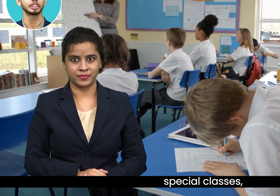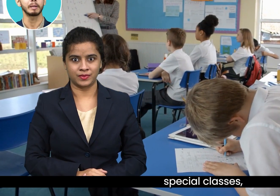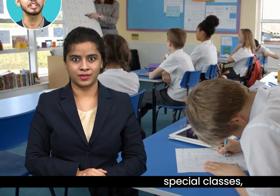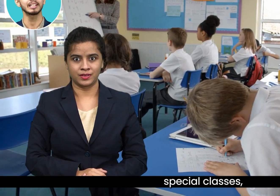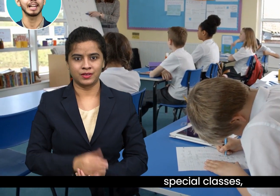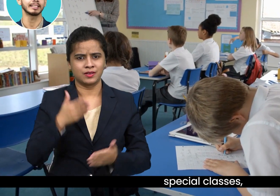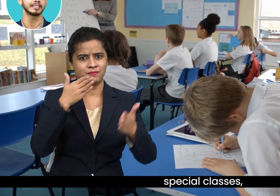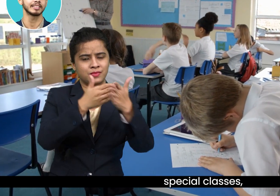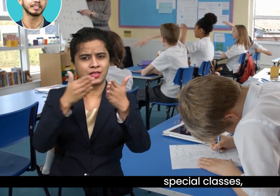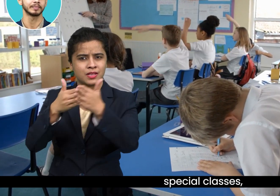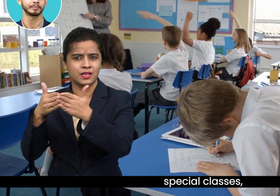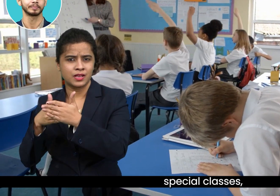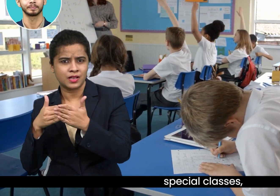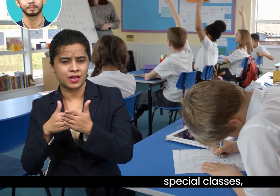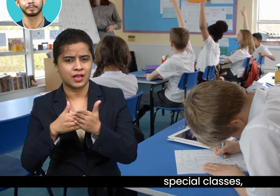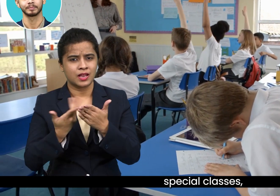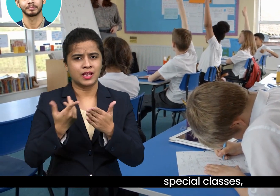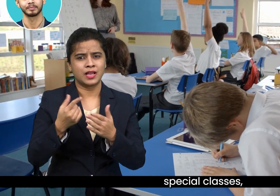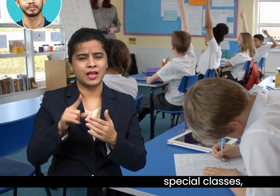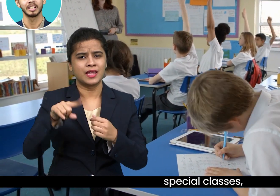attends special classes,